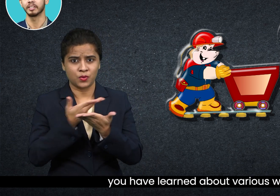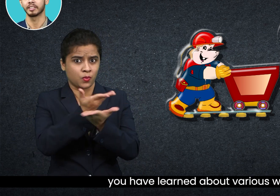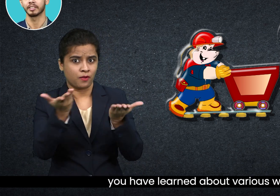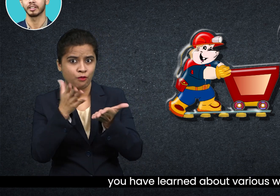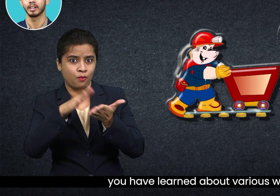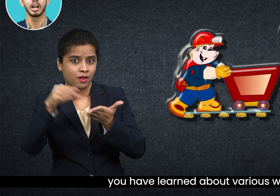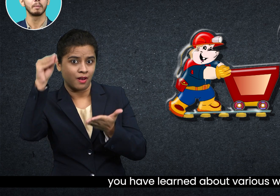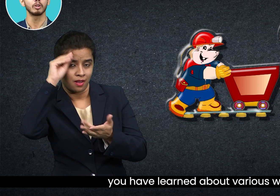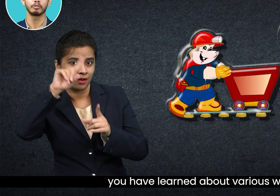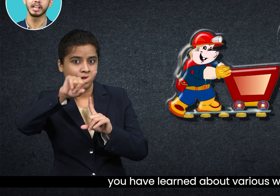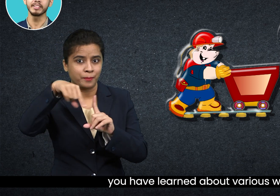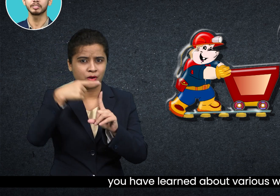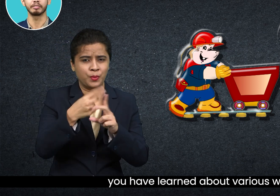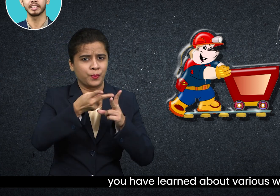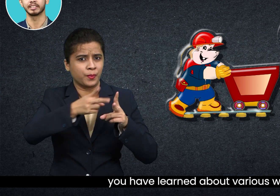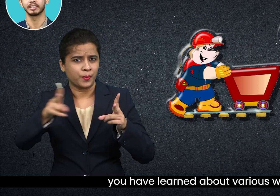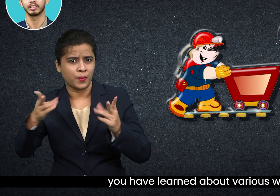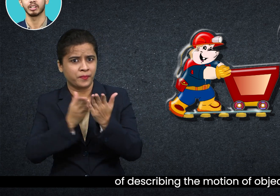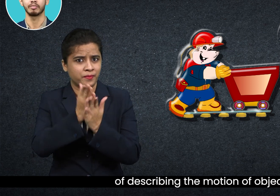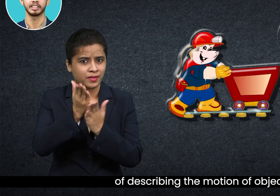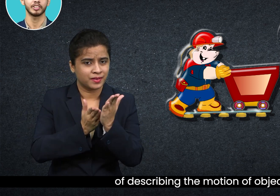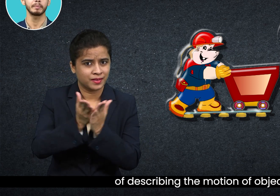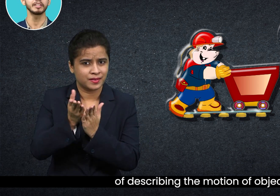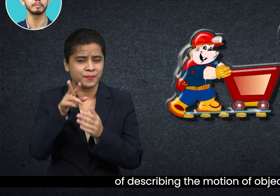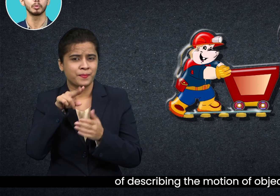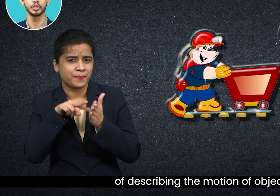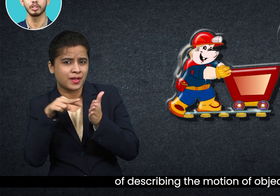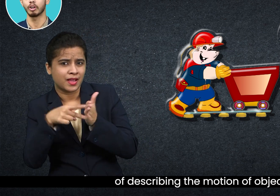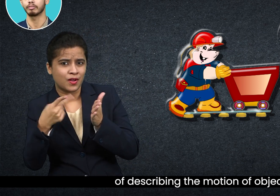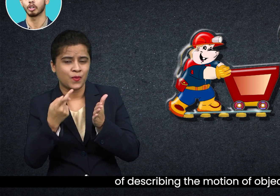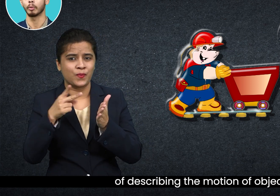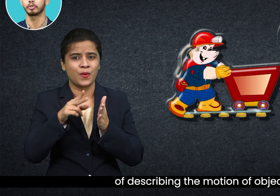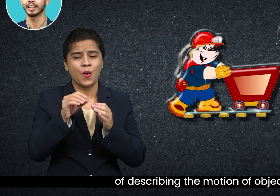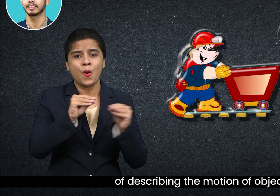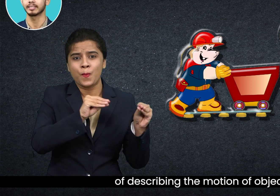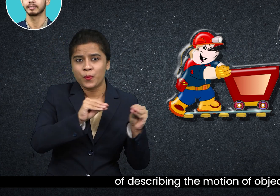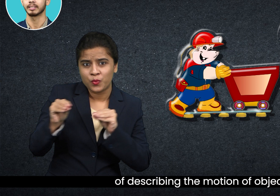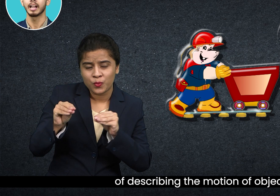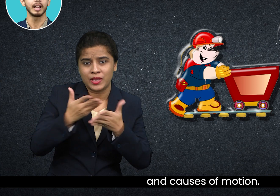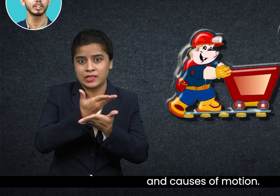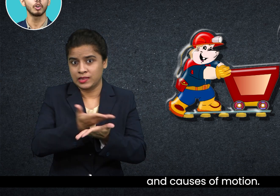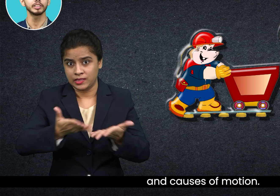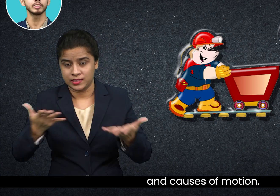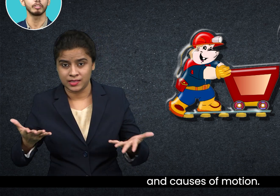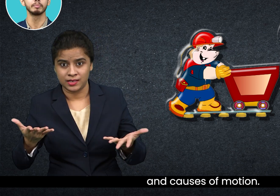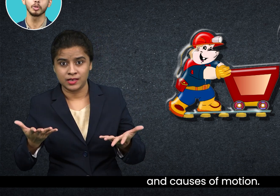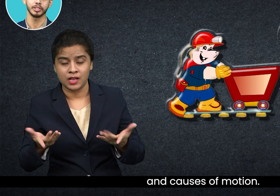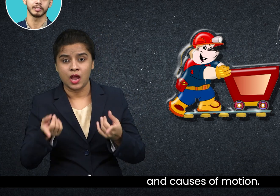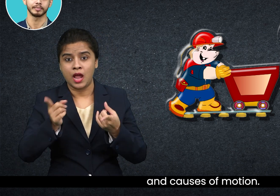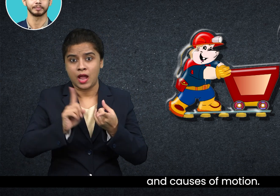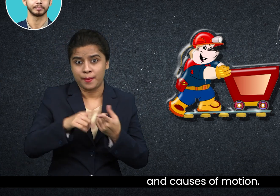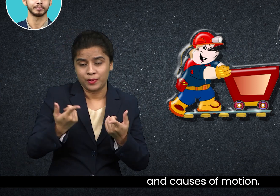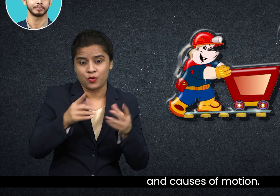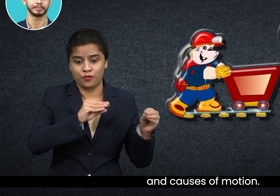have learned about various ways of describing the motion of objects and causes of